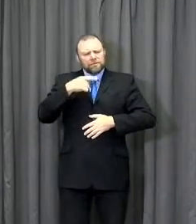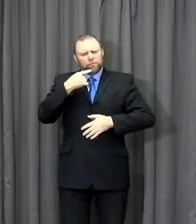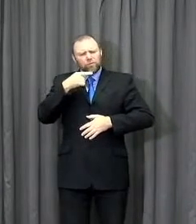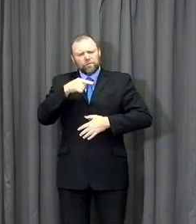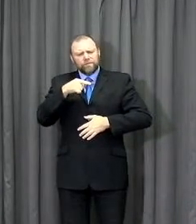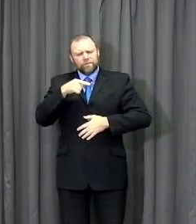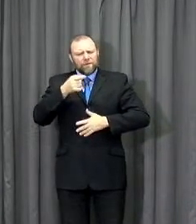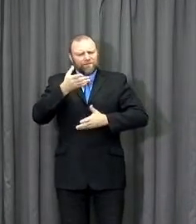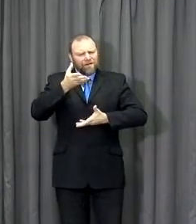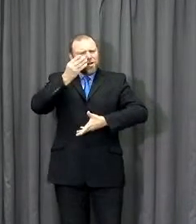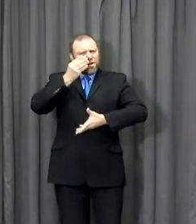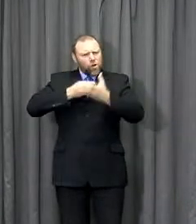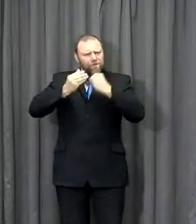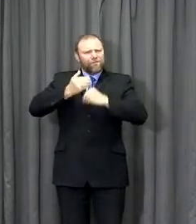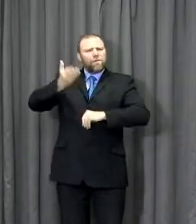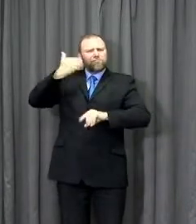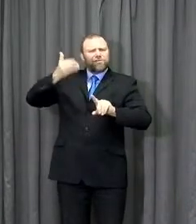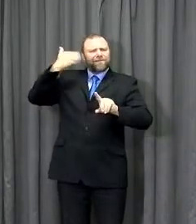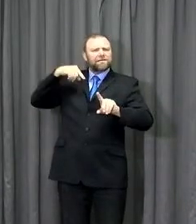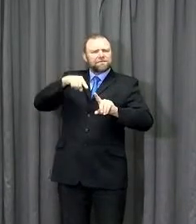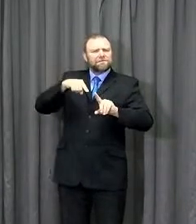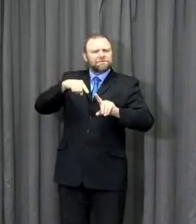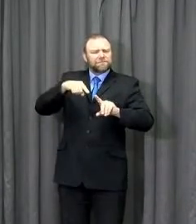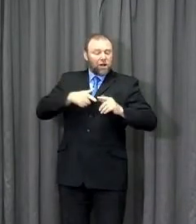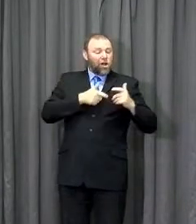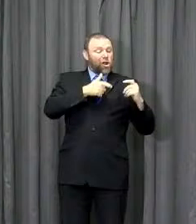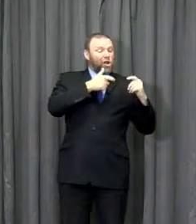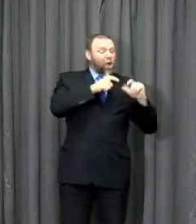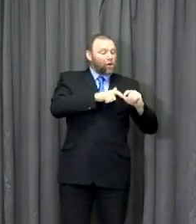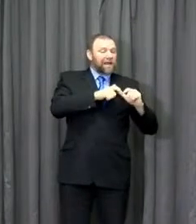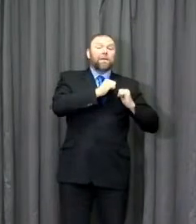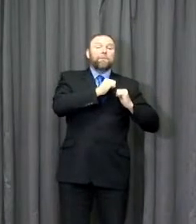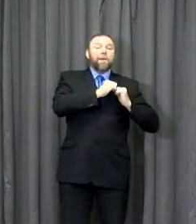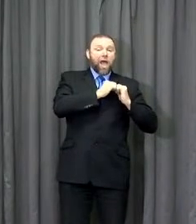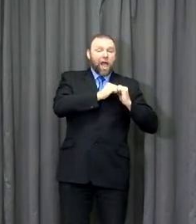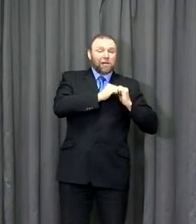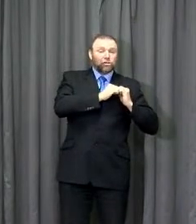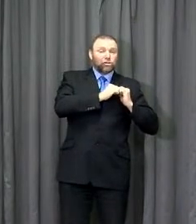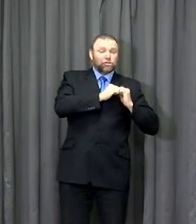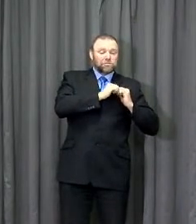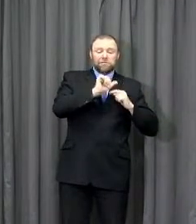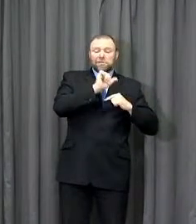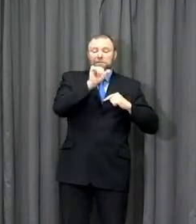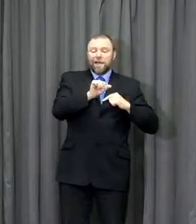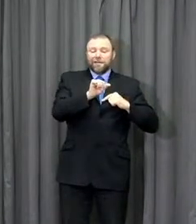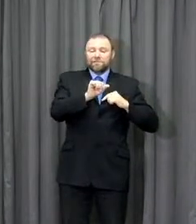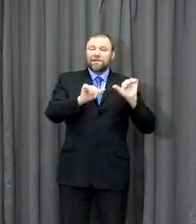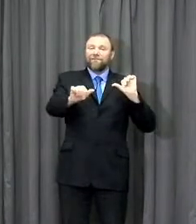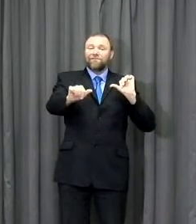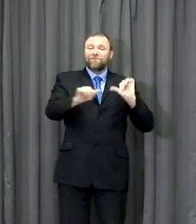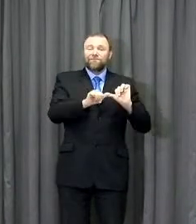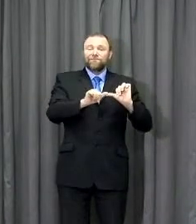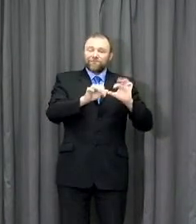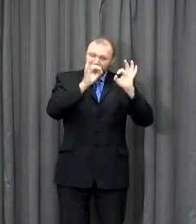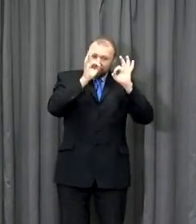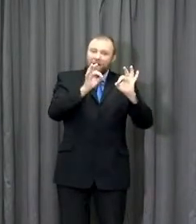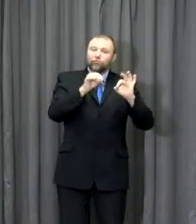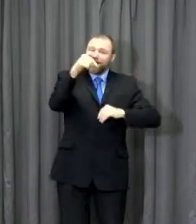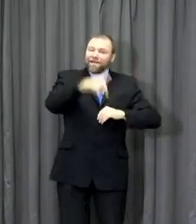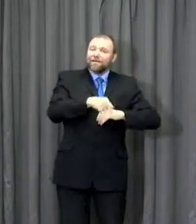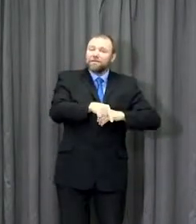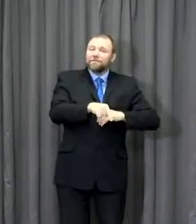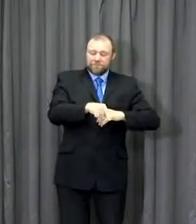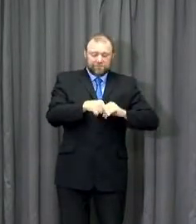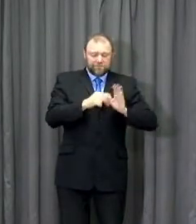we've come out of previous lockdowns, the lockdown in March, the fire break in November. And what we saw there was that even